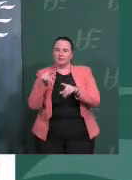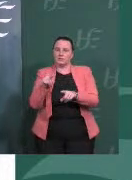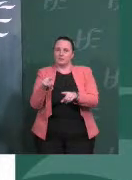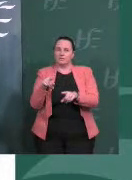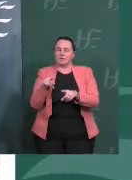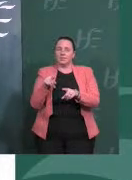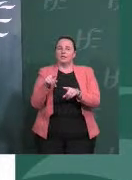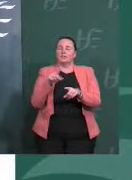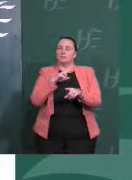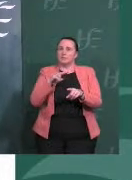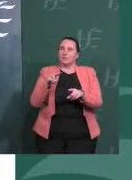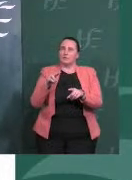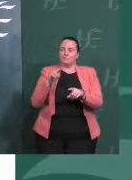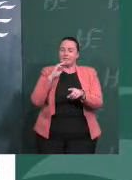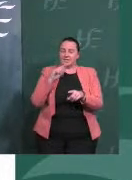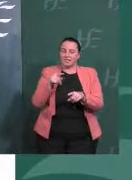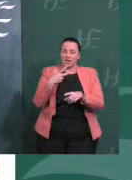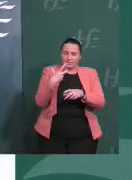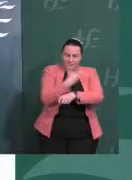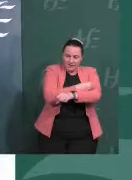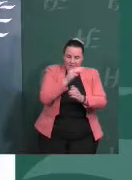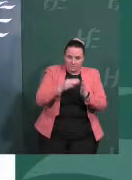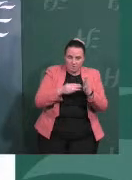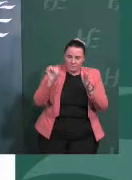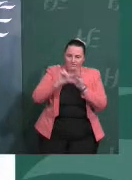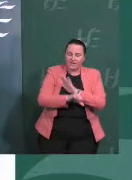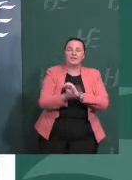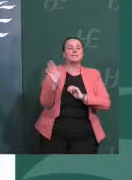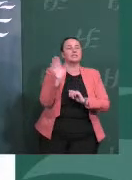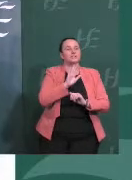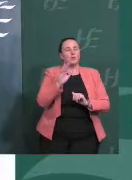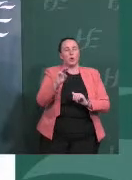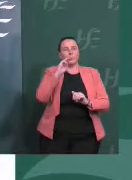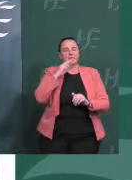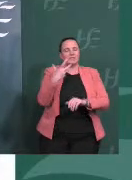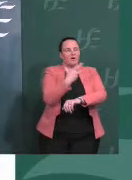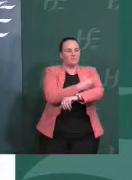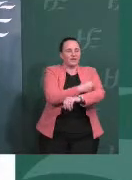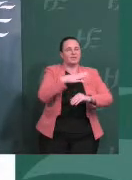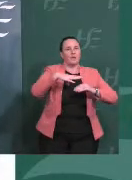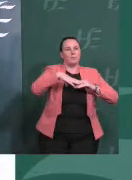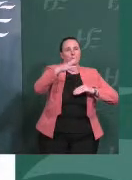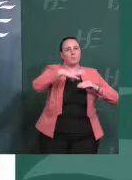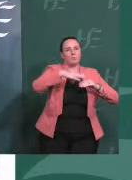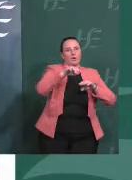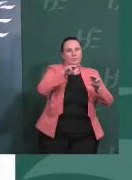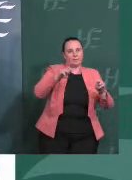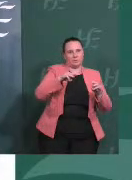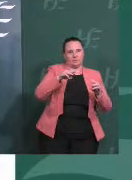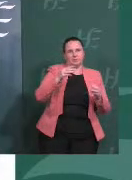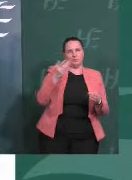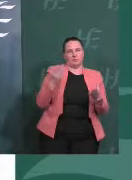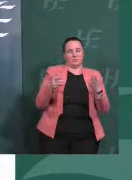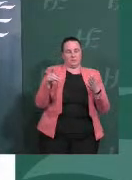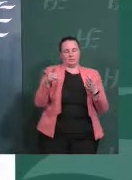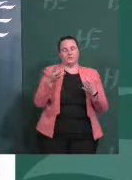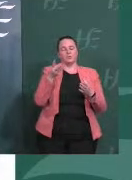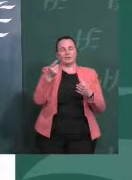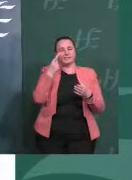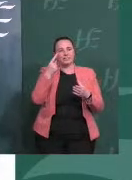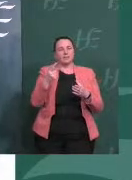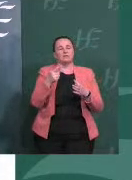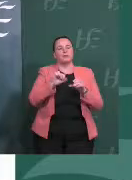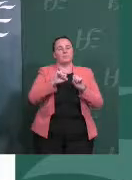it doesn't represent a failure of the vaccine program. It's because we're vaccinating more and more people, and out of that cohort of people, you'll see